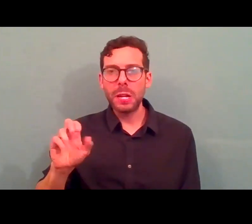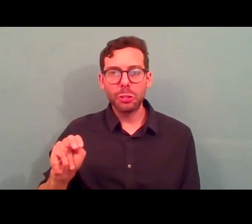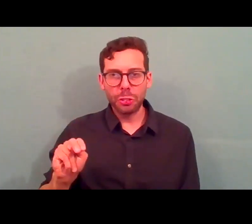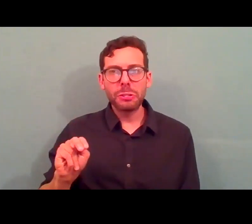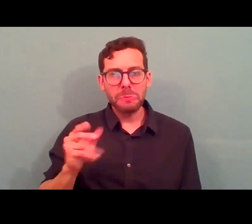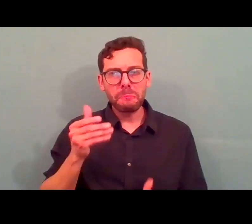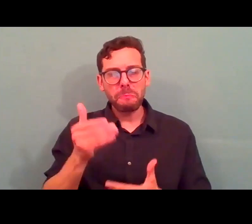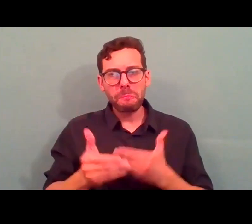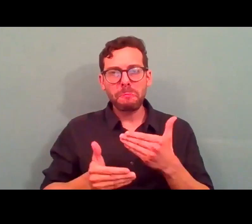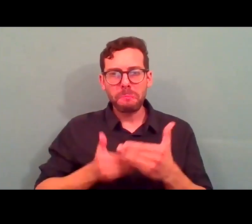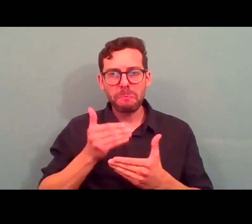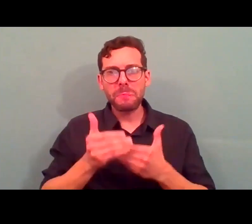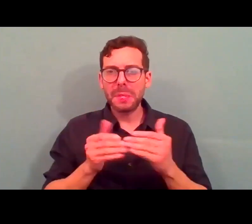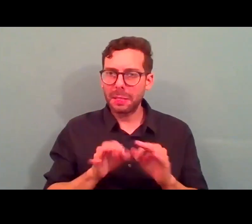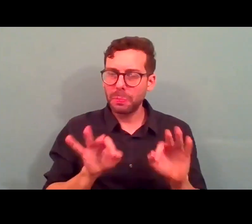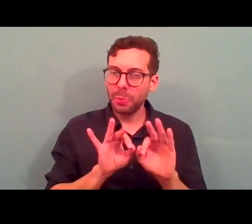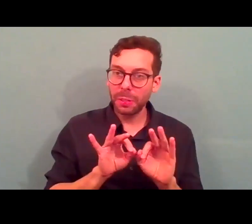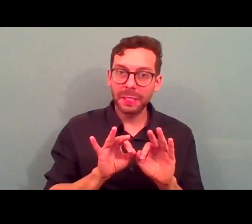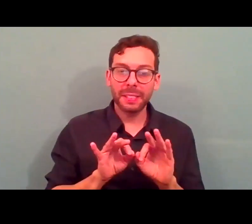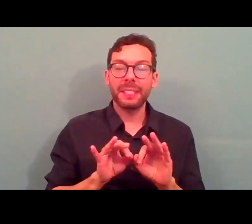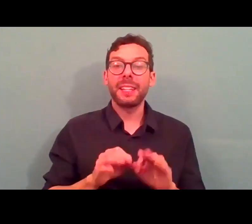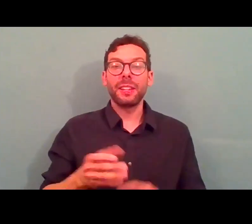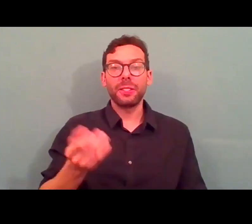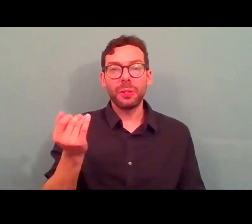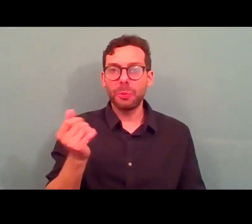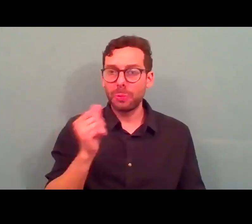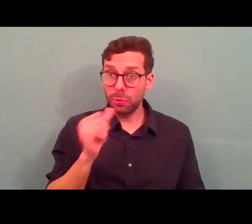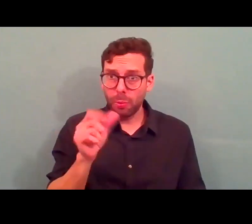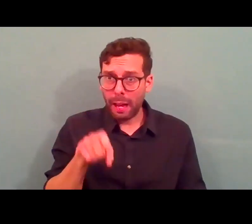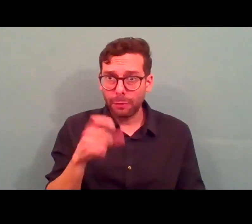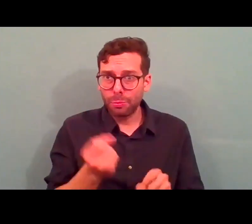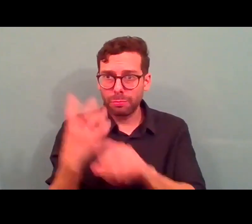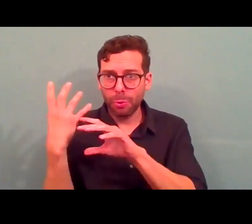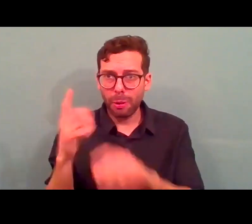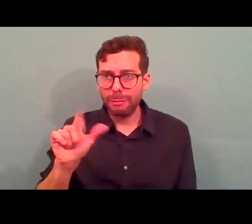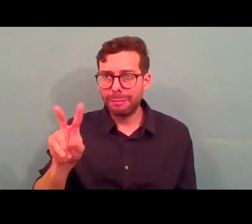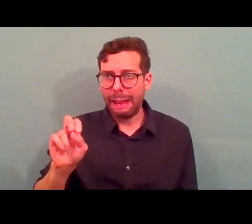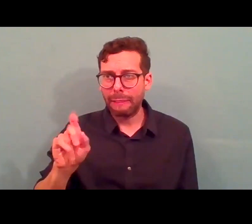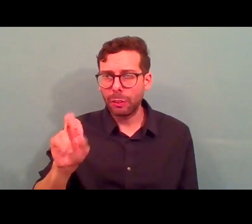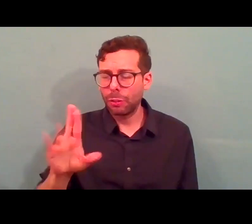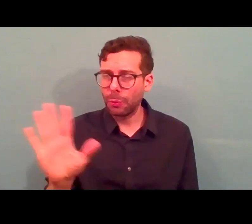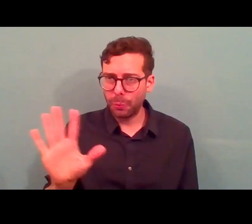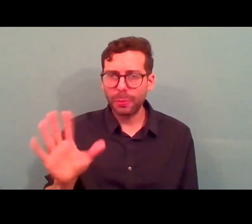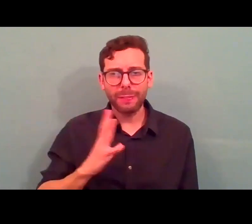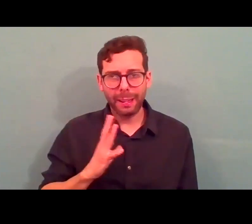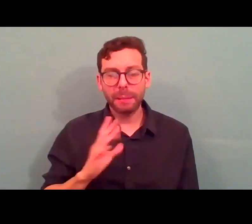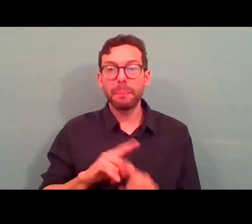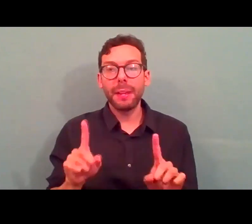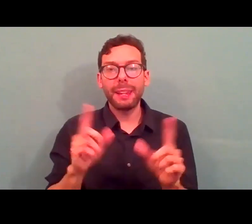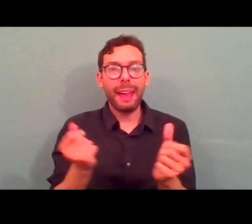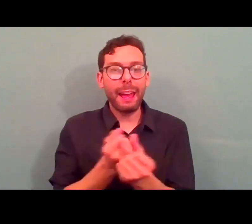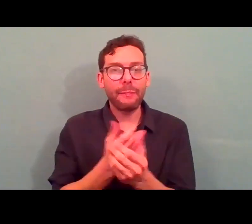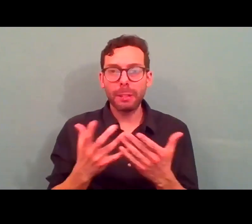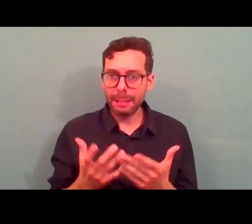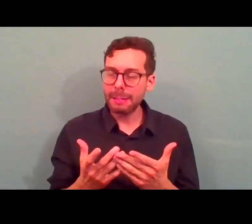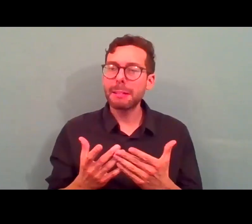do. That does not mean go throw out all of your lavender. Lavender's fine. But it's one of those things, everything in moderation. So thinking about that. And